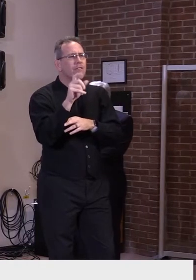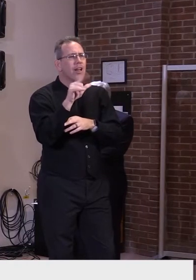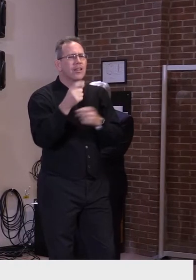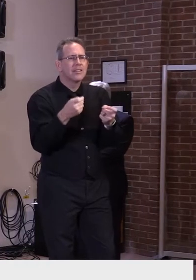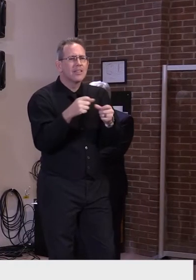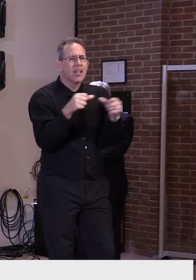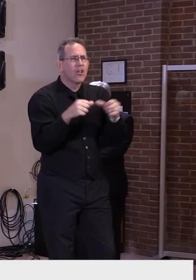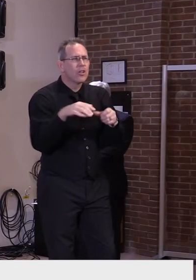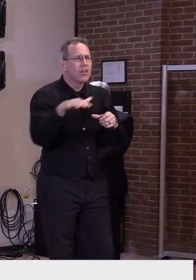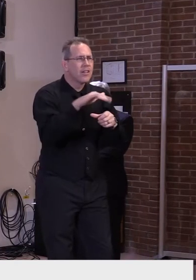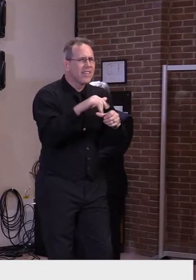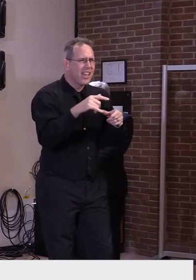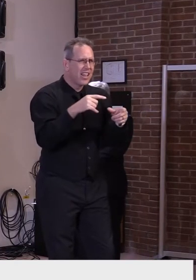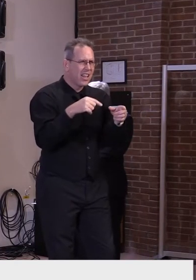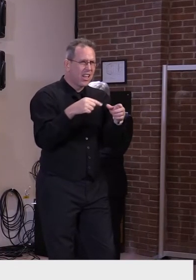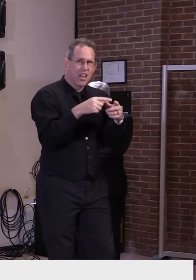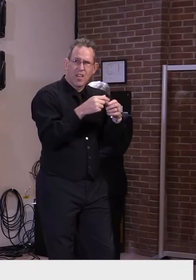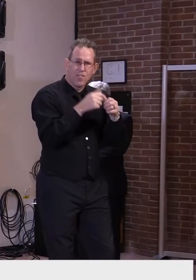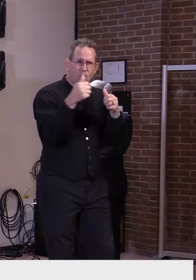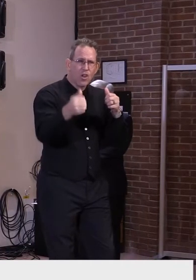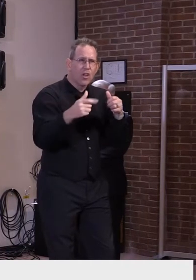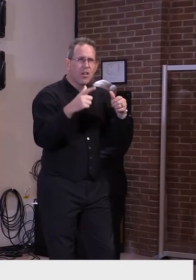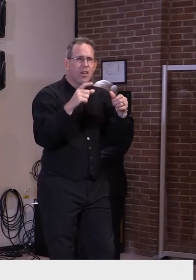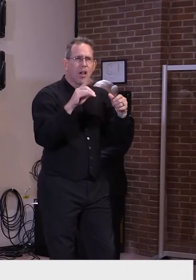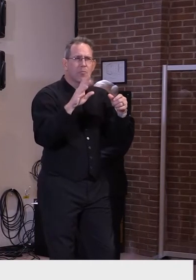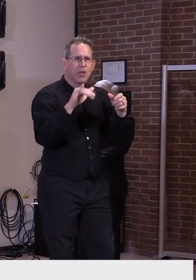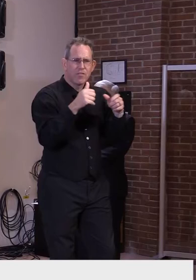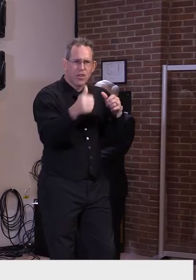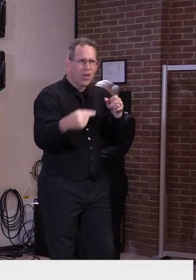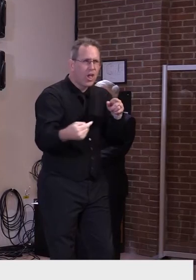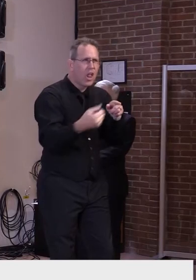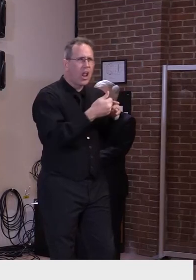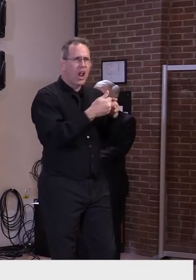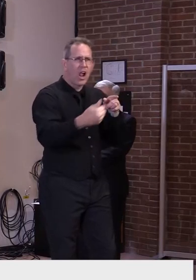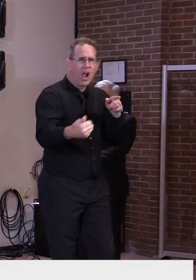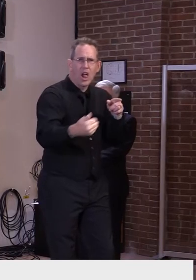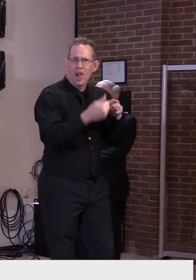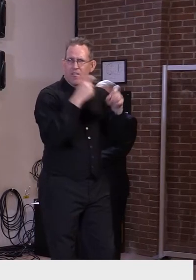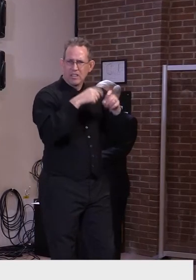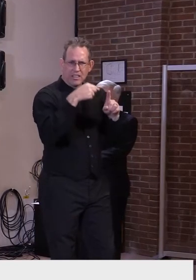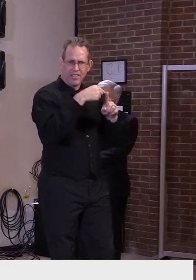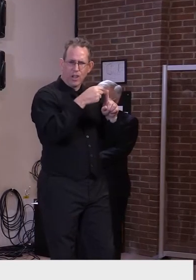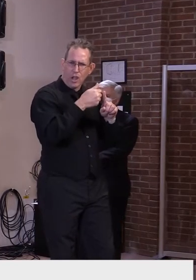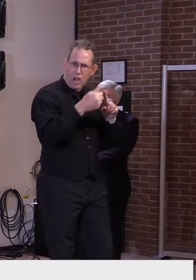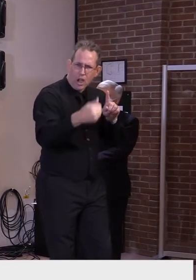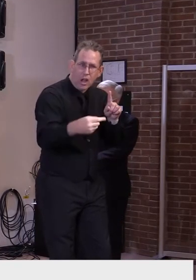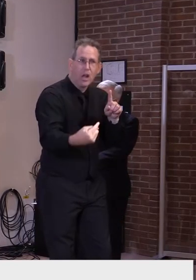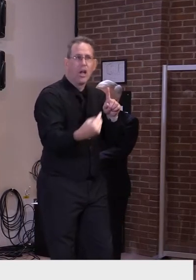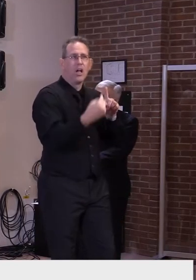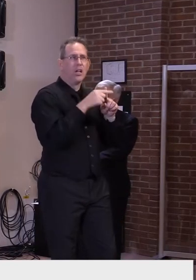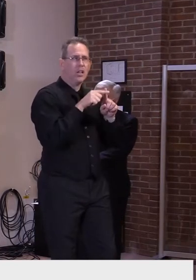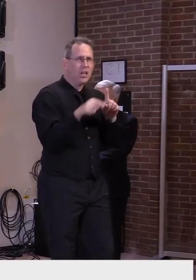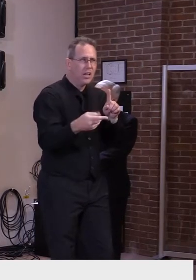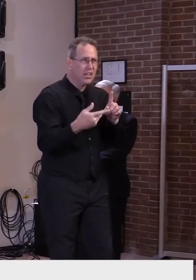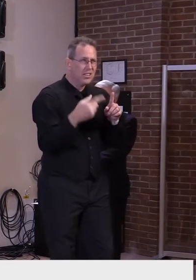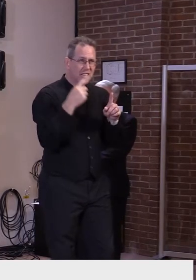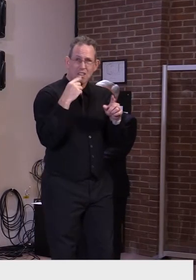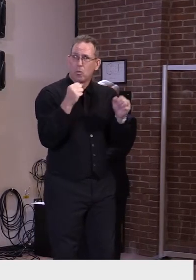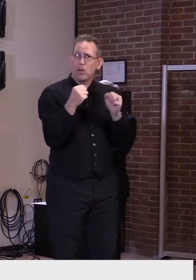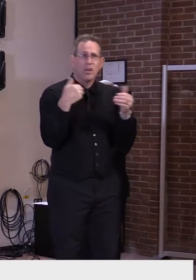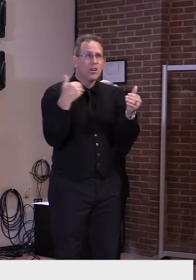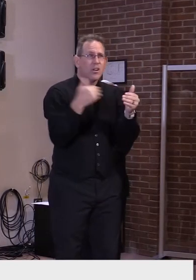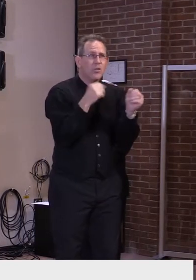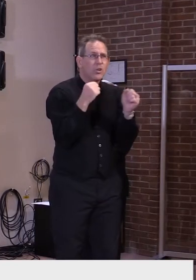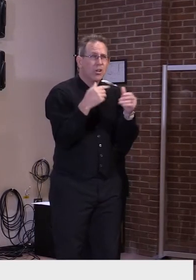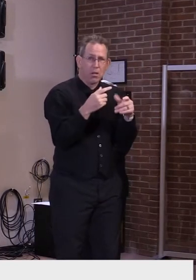if there will be anything closer as we go into winter, because not everybody can take 60 minutes out of their day. I understand that Sugarbush